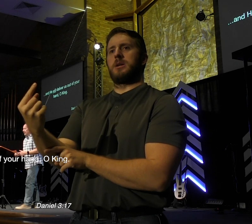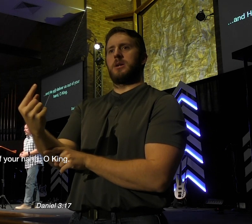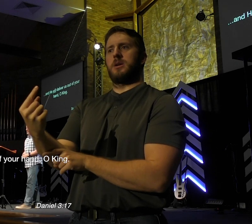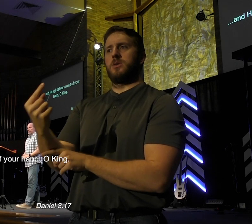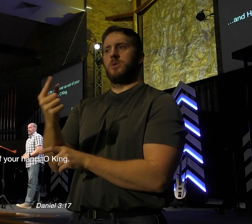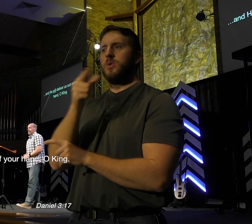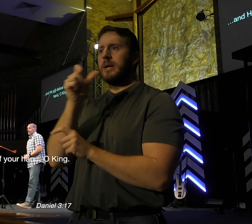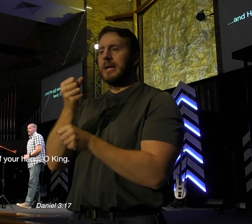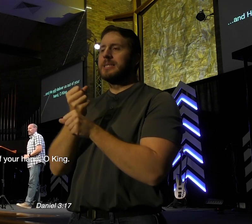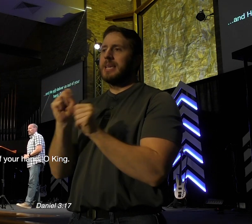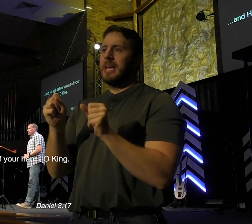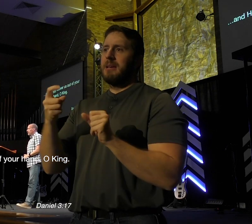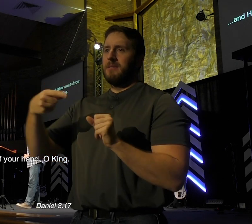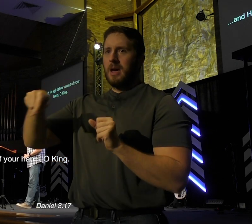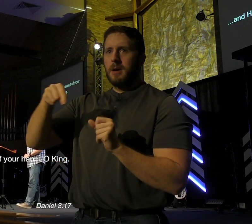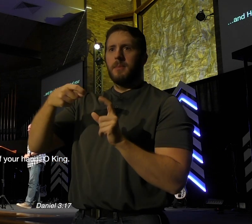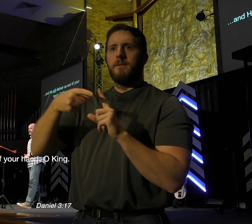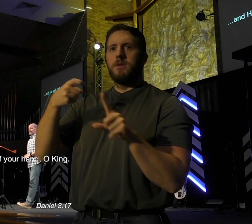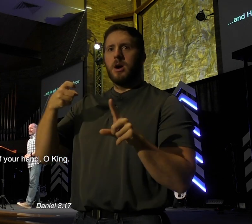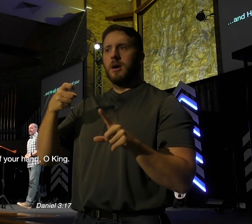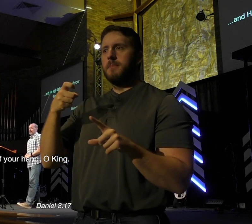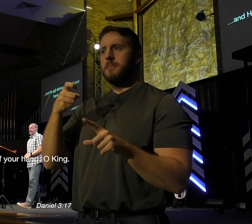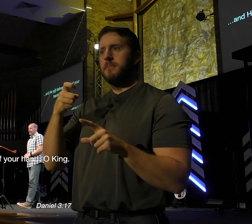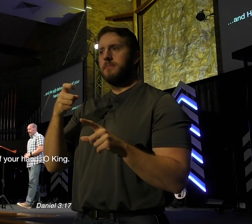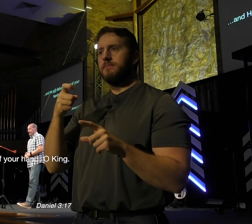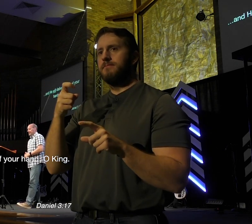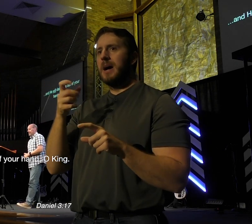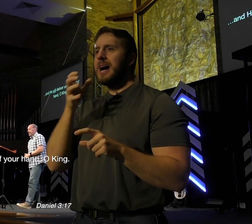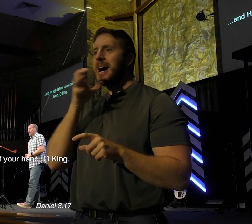save them from a much hotter